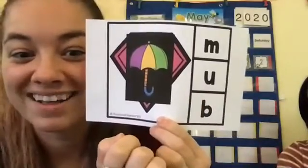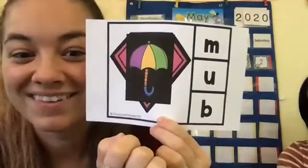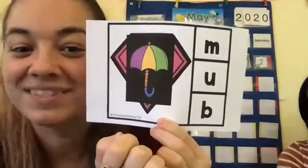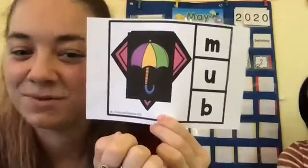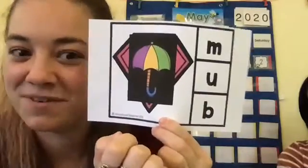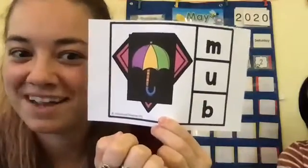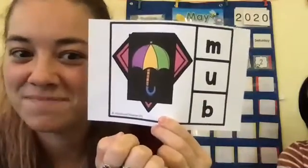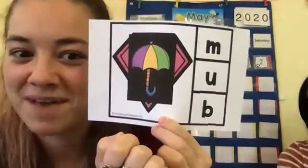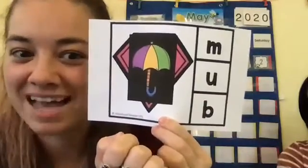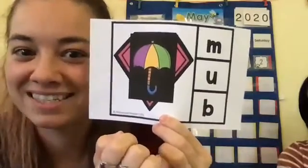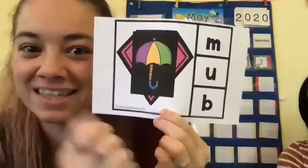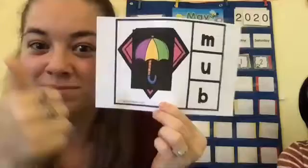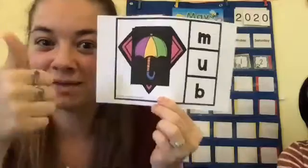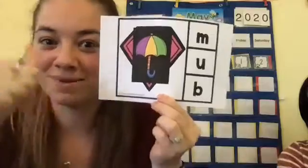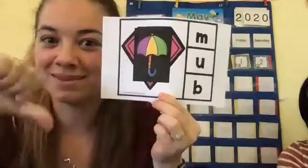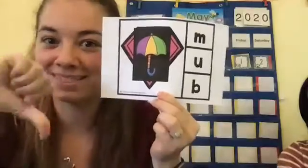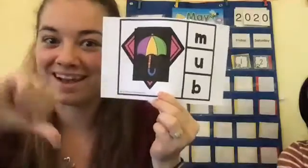Did we find a match? Thumbs up or thumbs down?